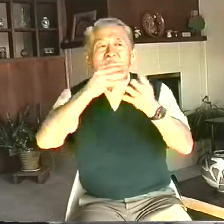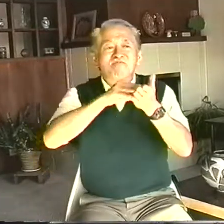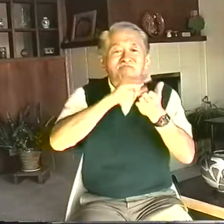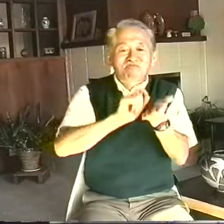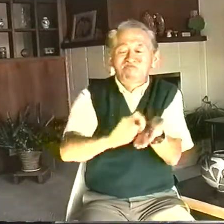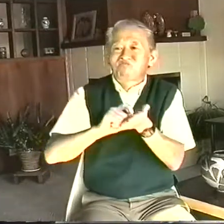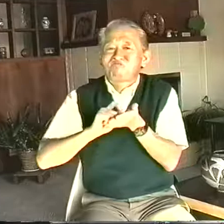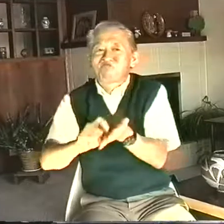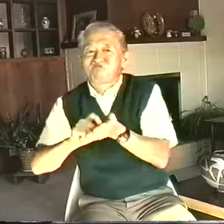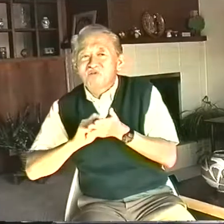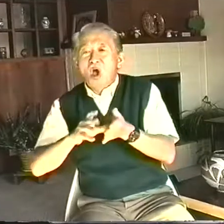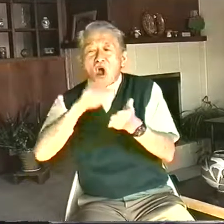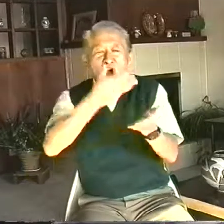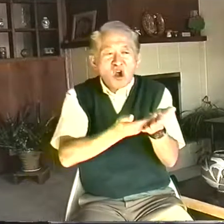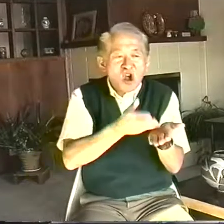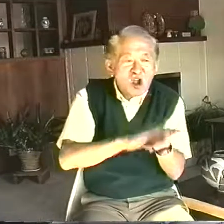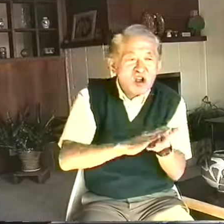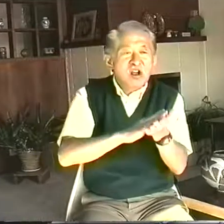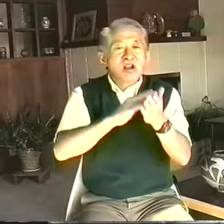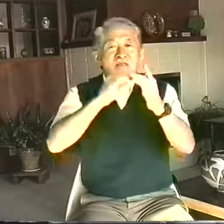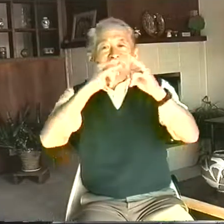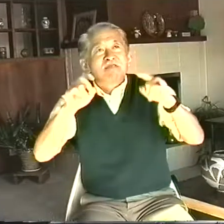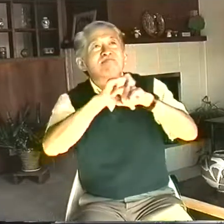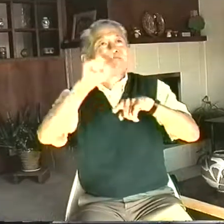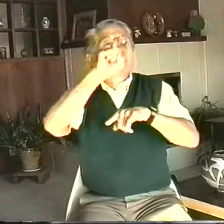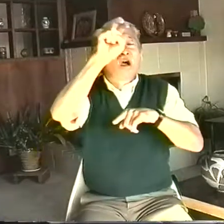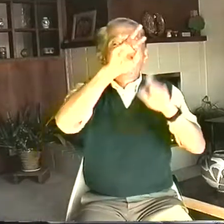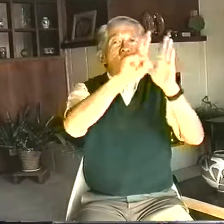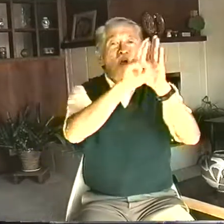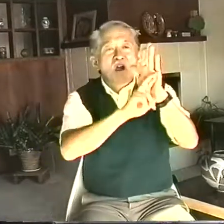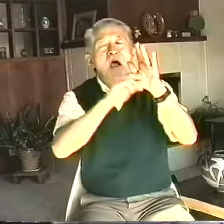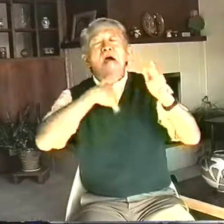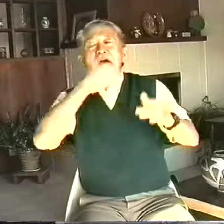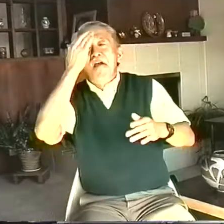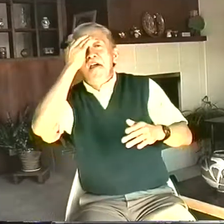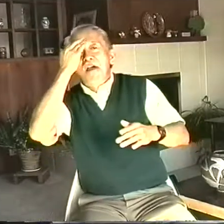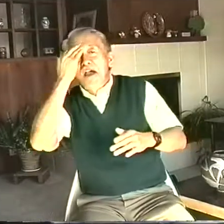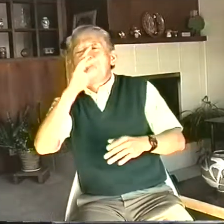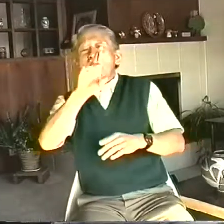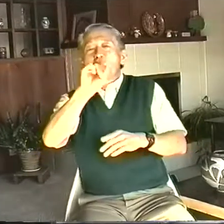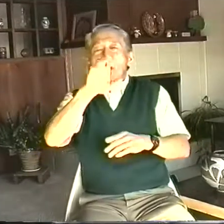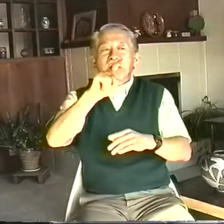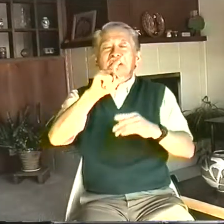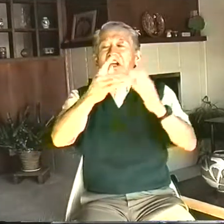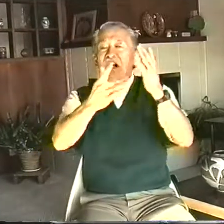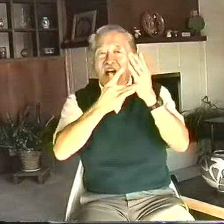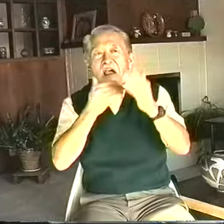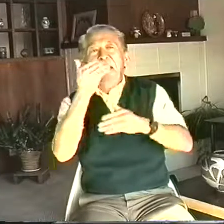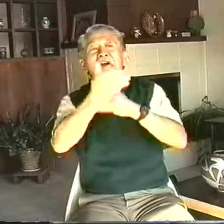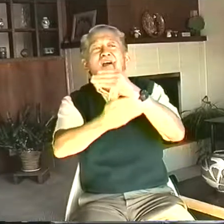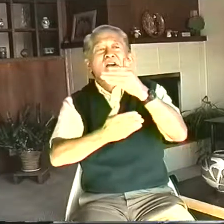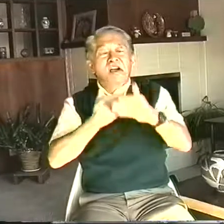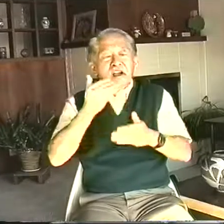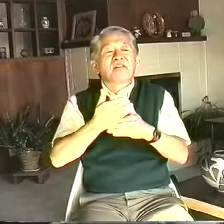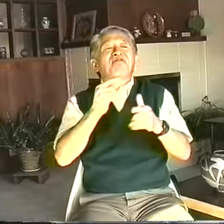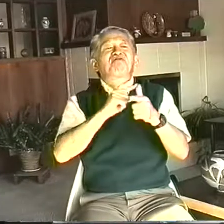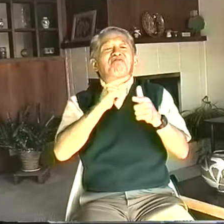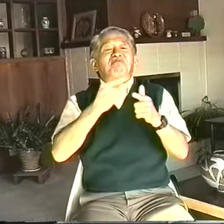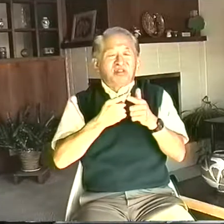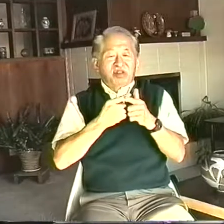I was the only deaf person in the group, but they agreed to write to me, and so I was able to learn about camping and rock climbing. And